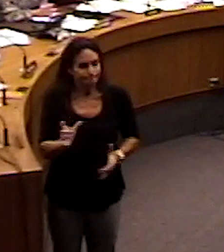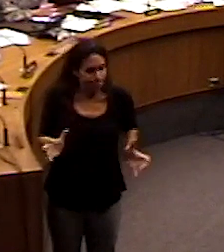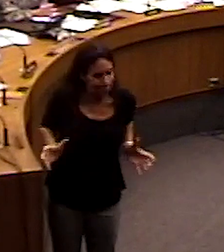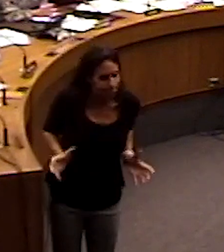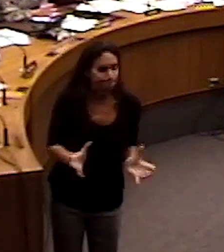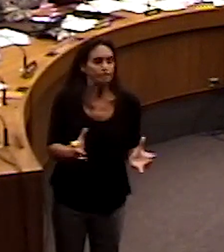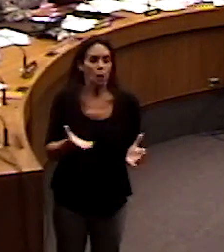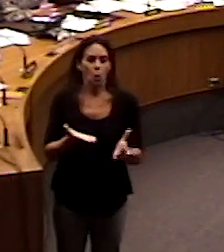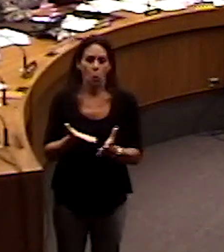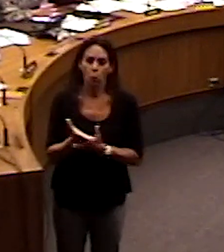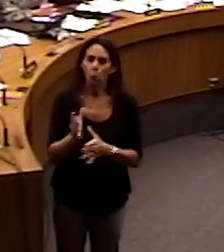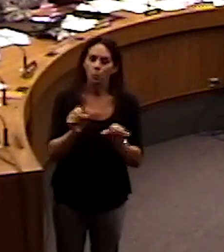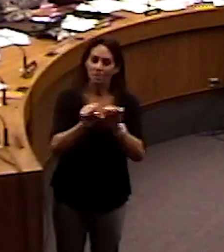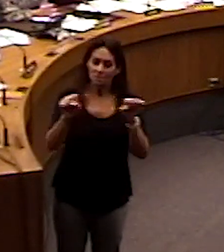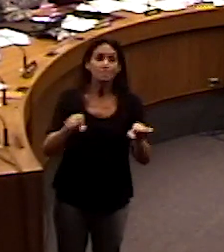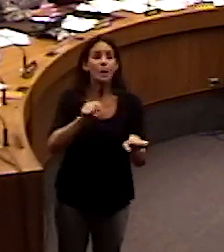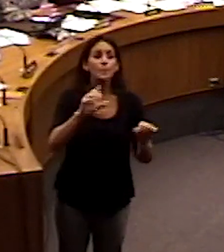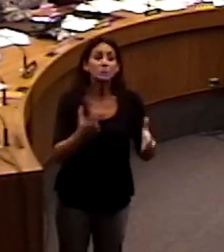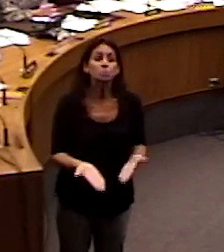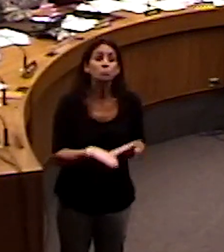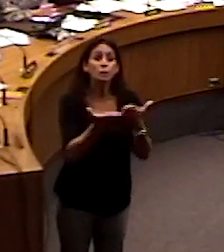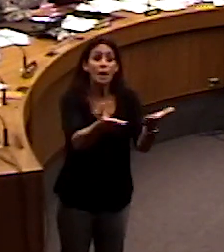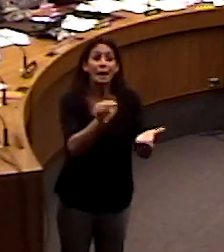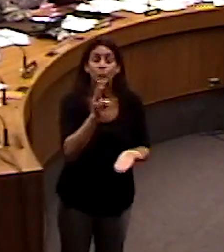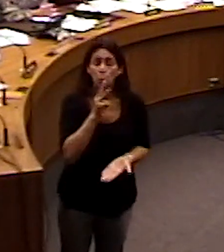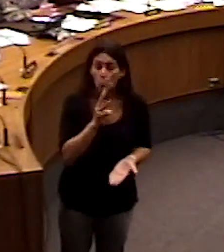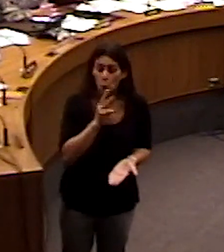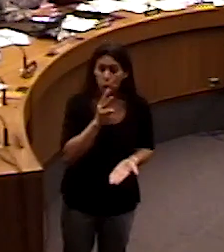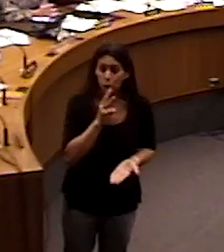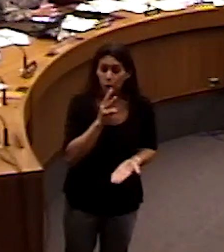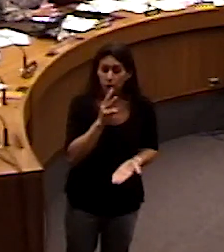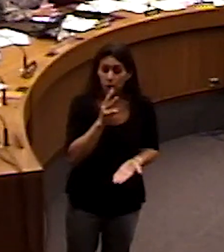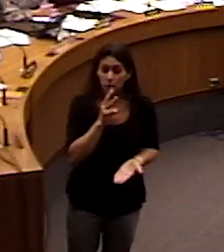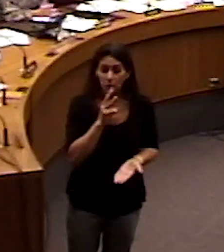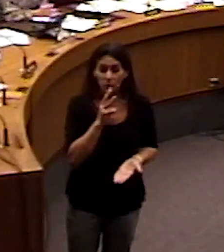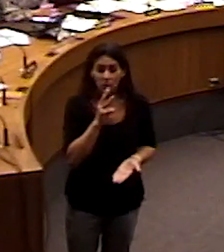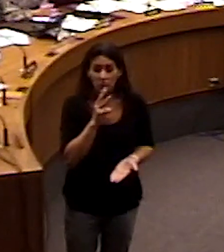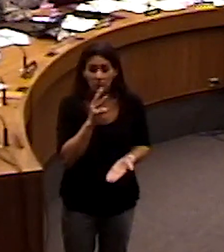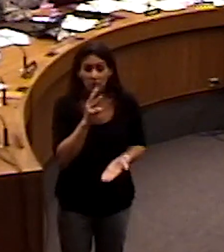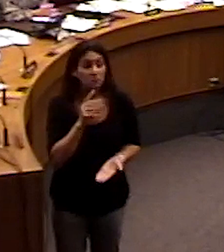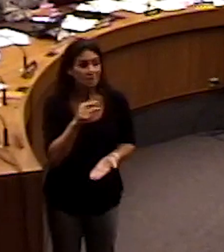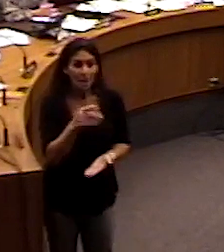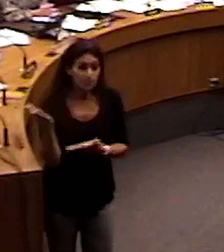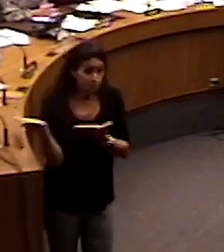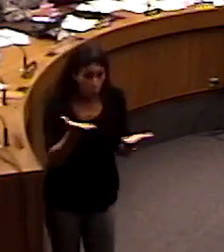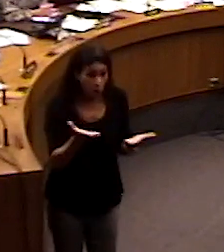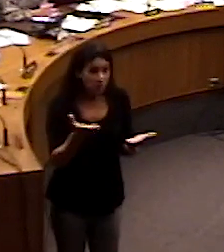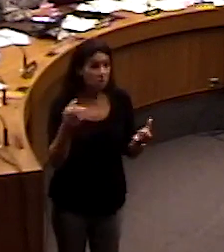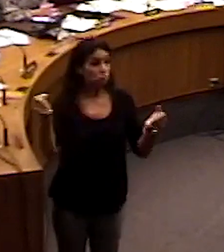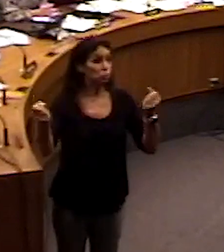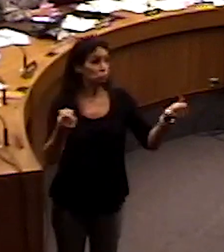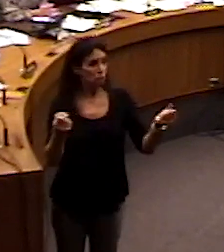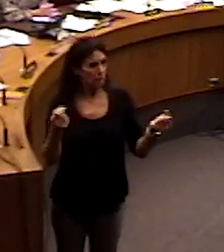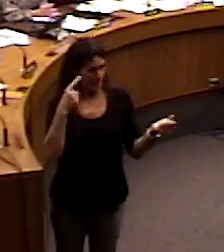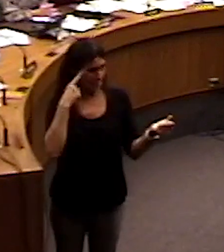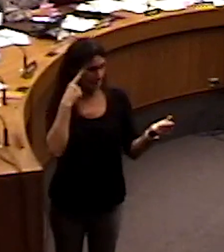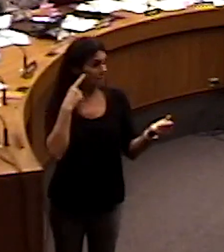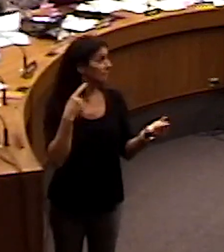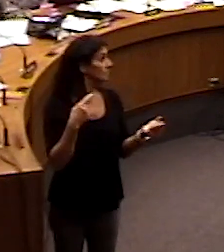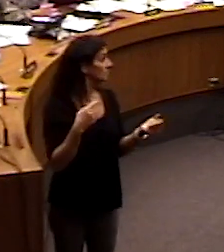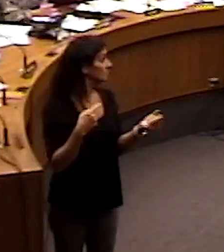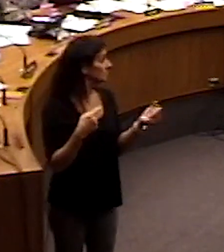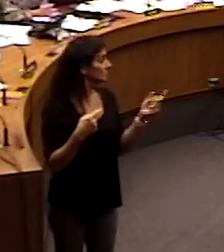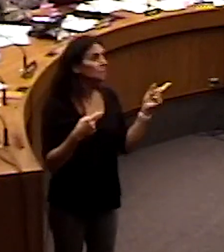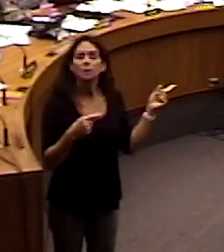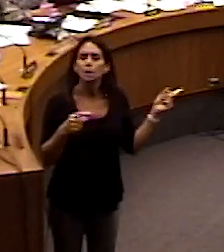that they have to provide water, okay? You know, they trucked it in to English Creek Manor, I believe. Not only